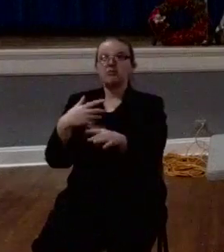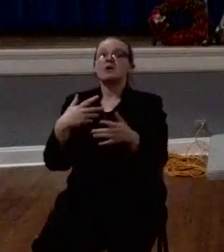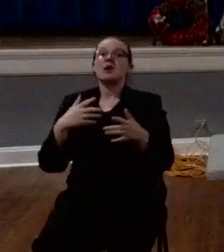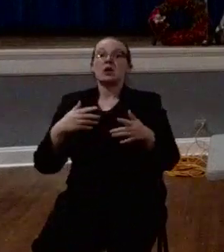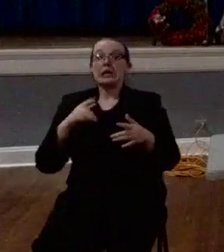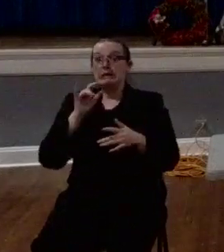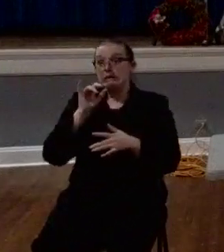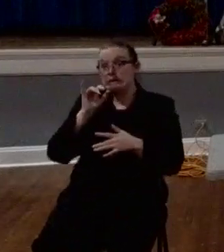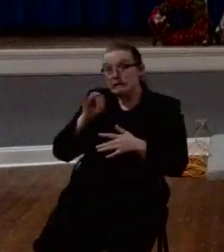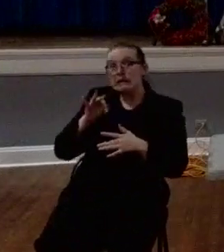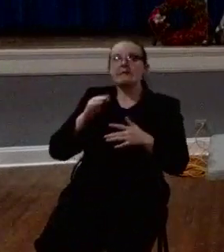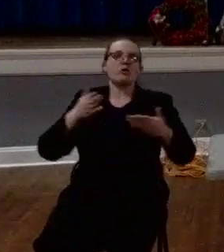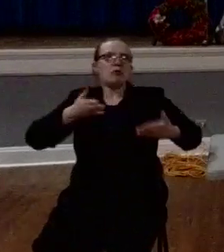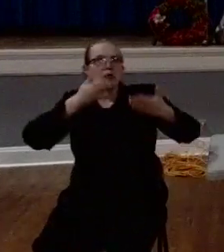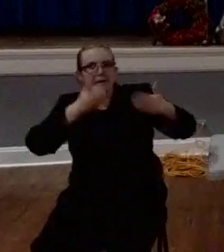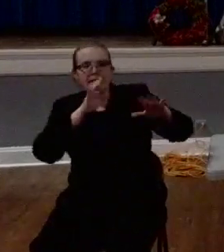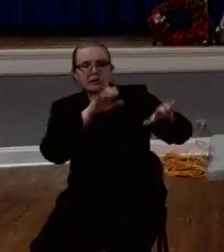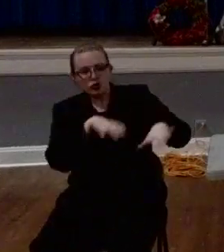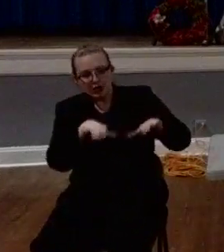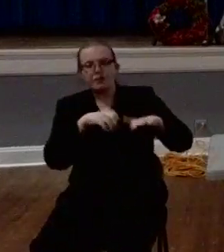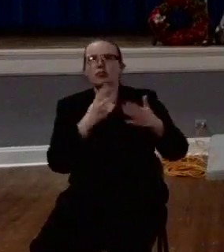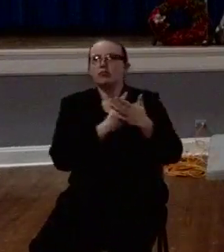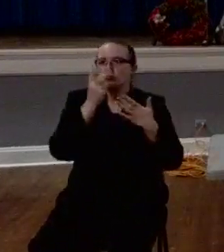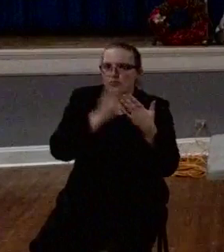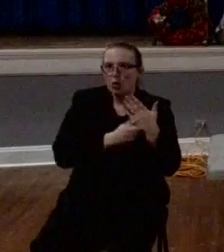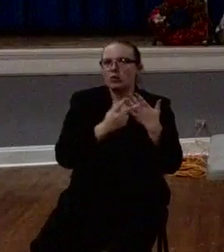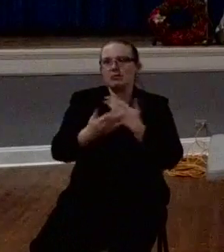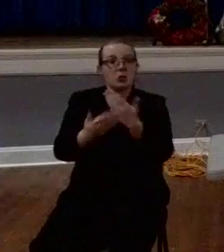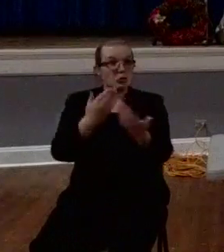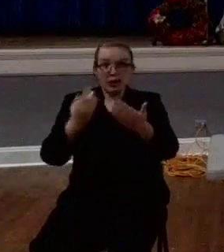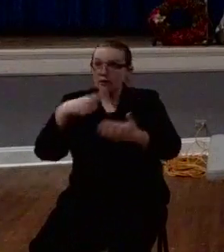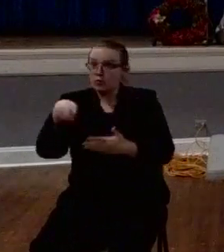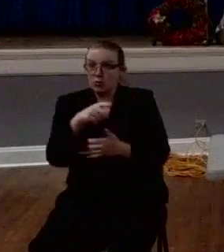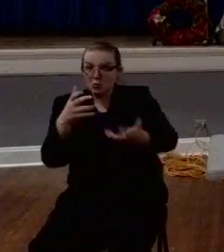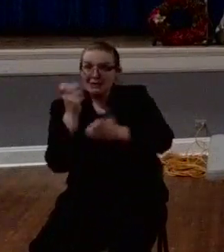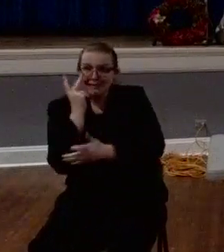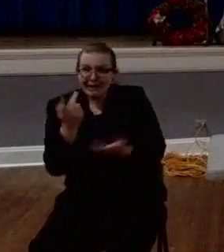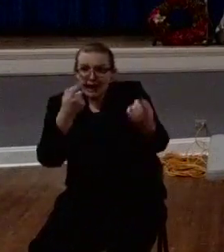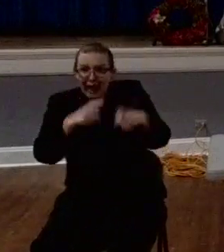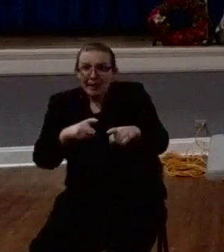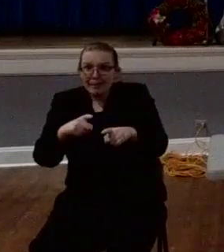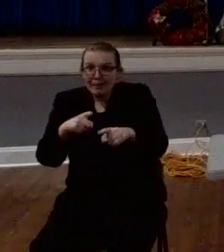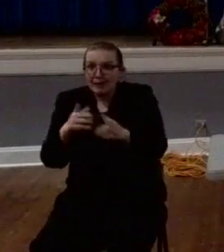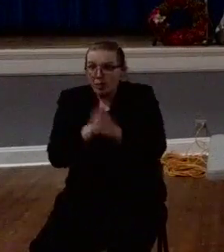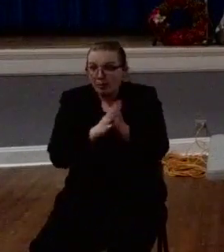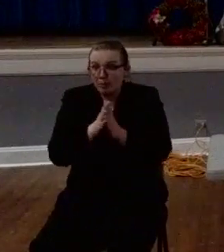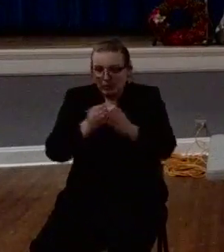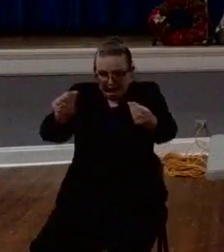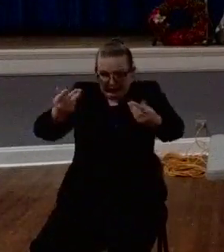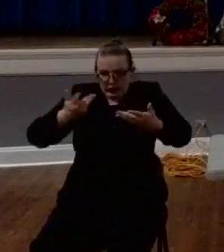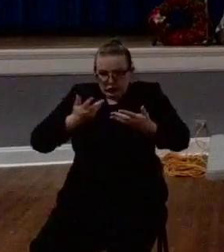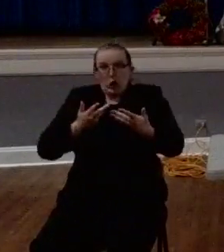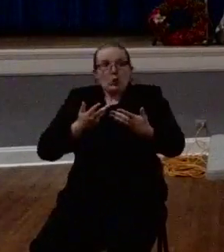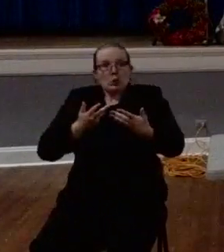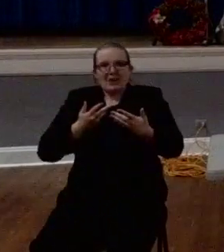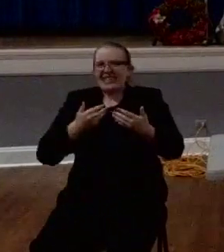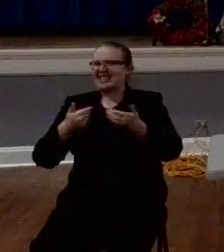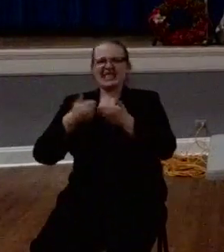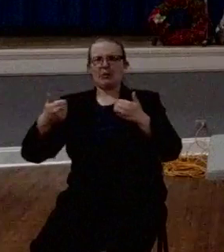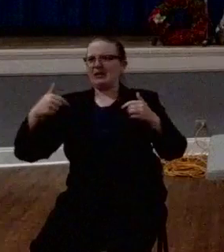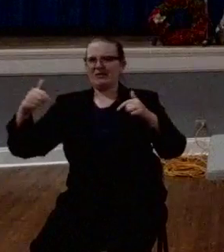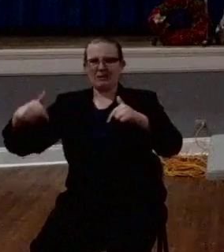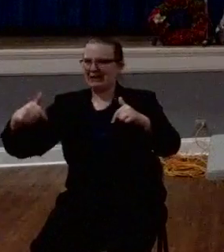recommendations of activities or programs or whatever you would like to see in the park, feed that to us, because that's outside of this. Those are things that